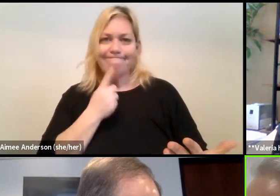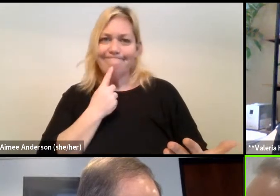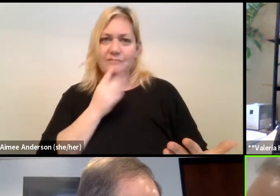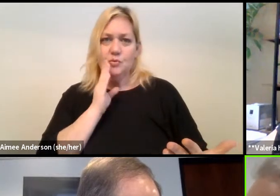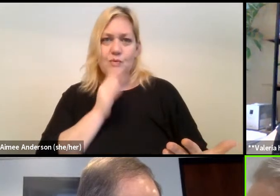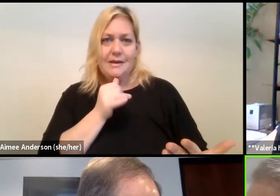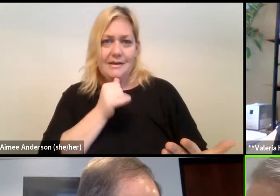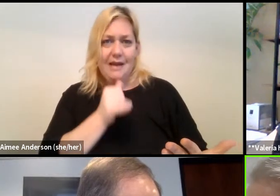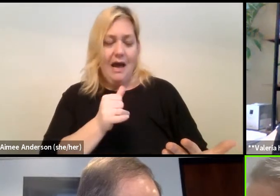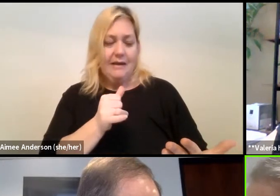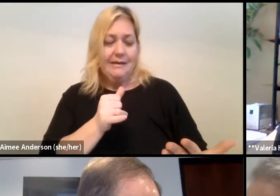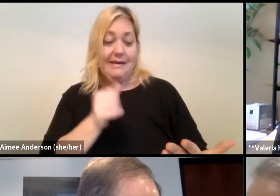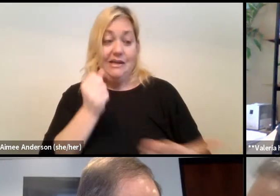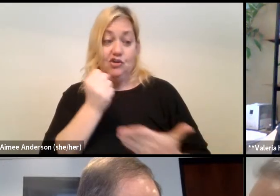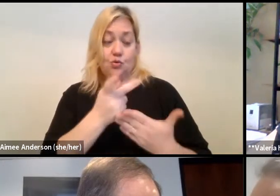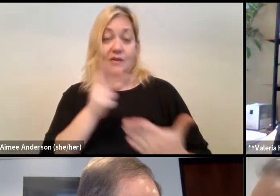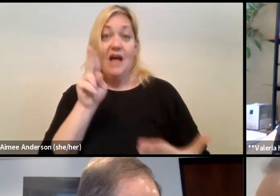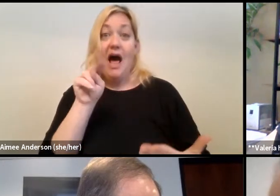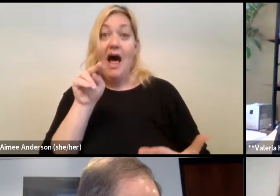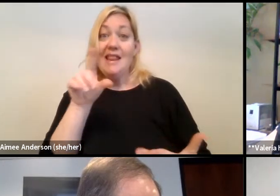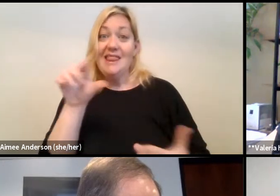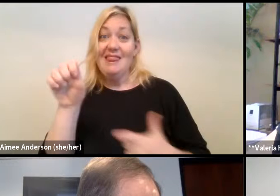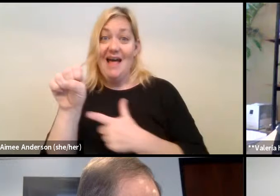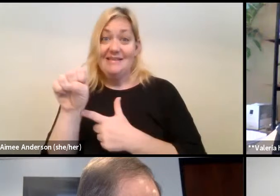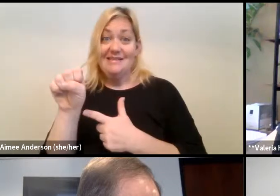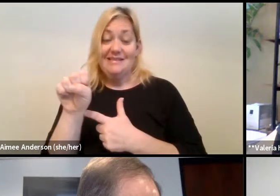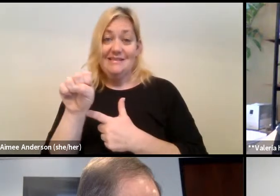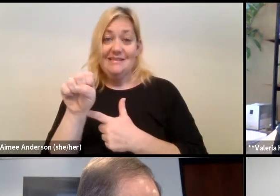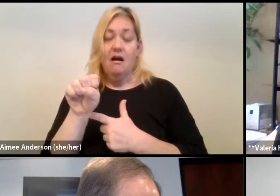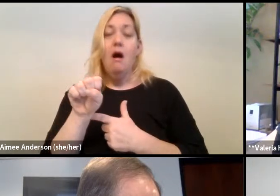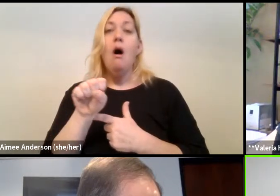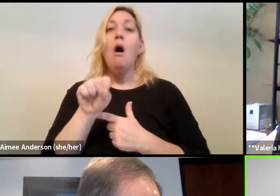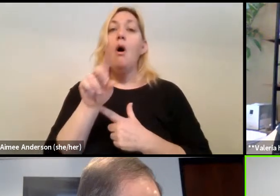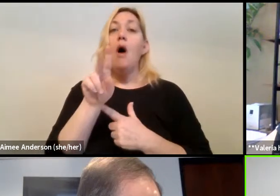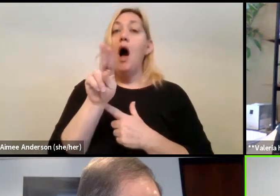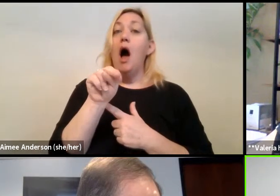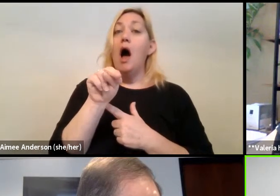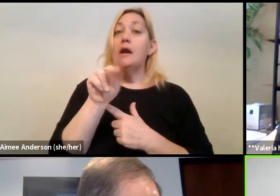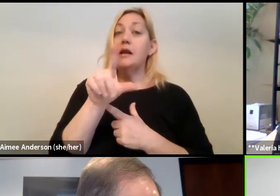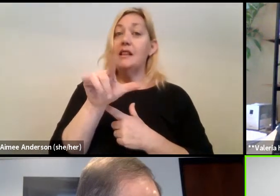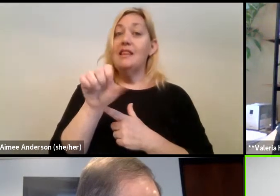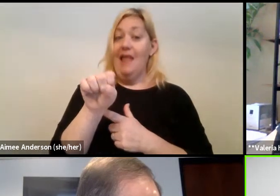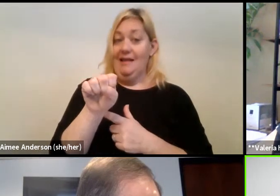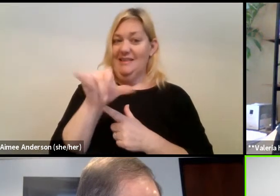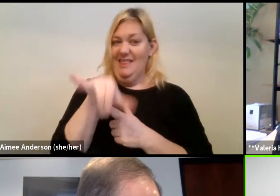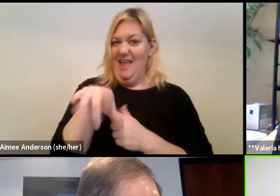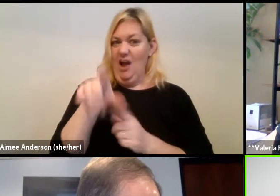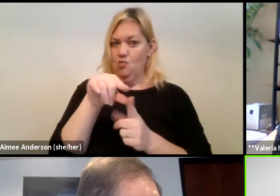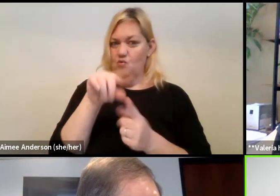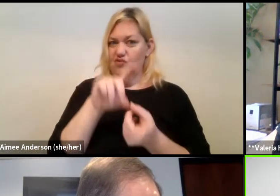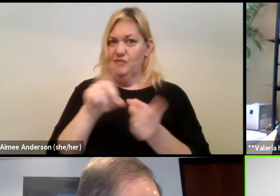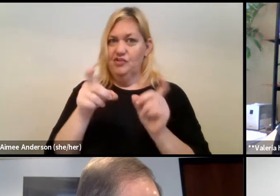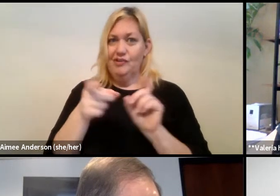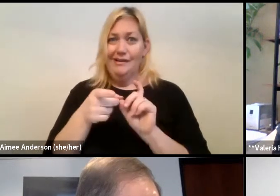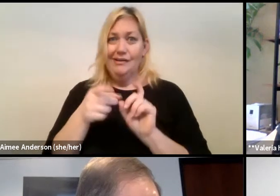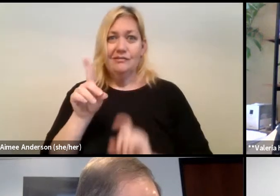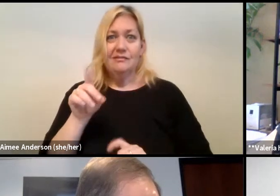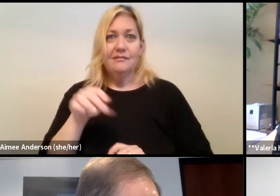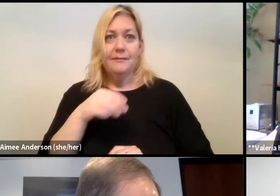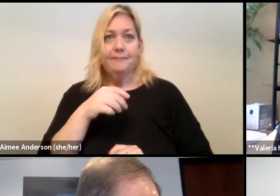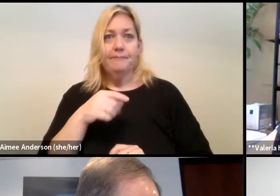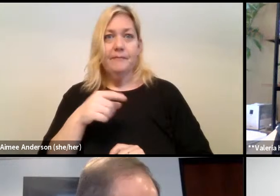endorse unless. Right. The word unless it's changes within. it. Yeah. Because what do you think, the word Mr. unless Zaxton? is